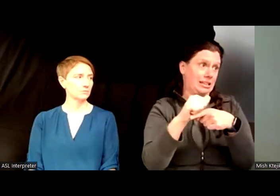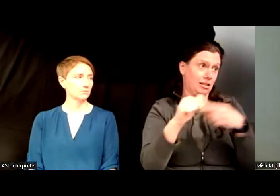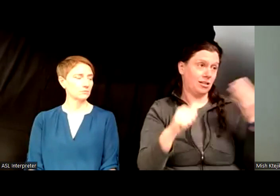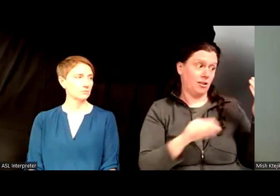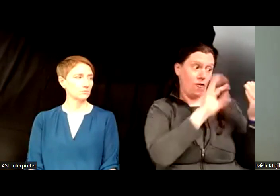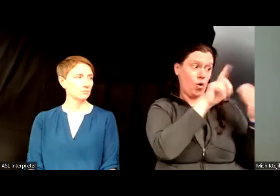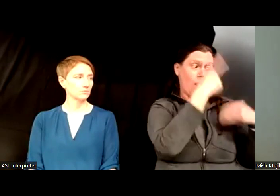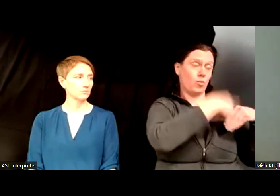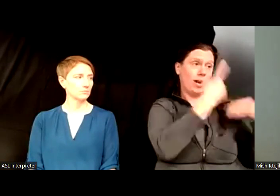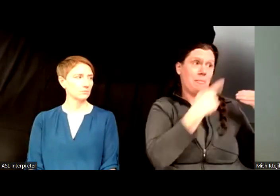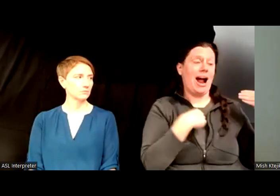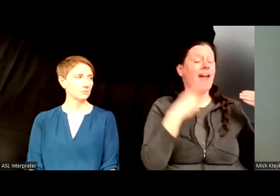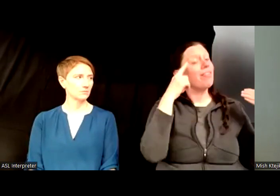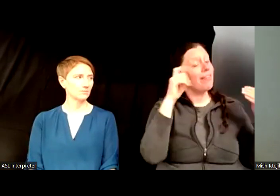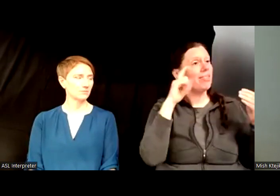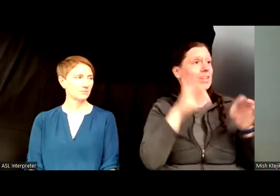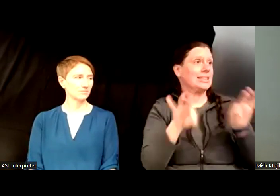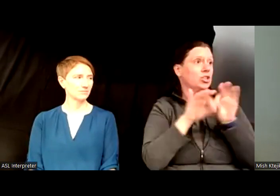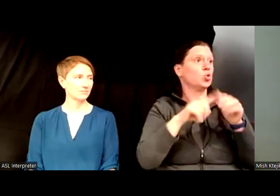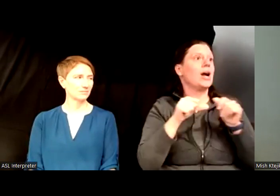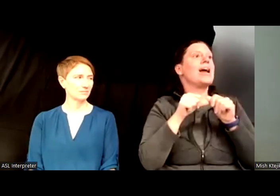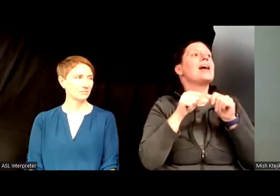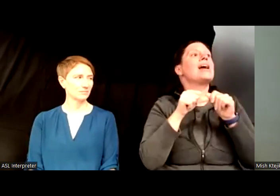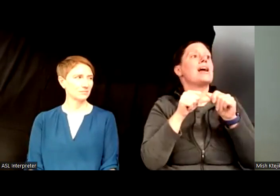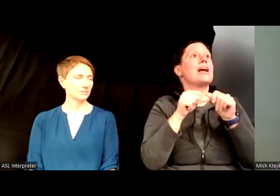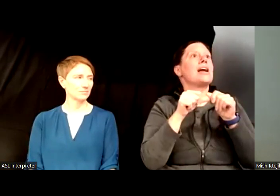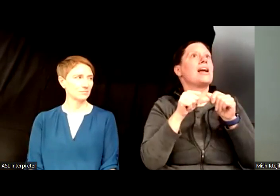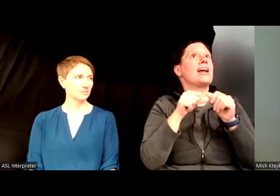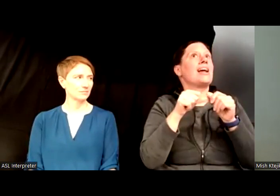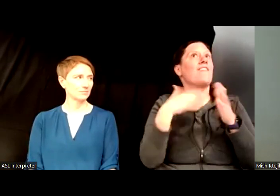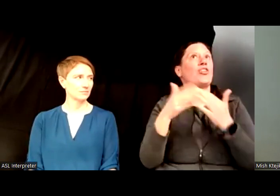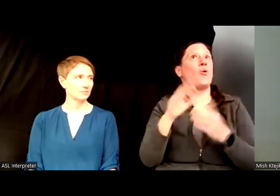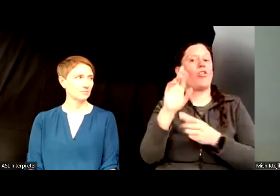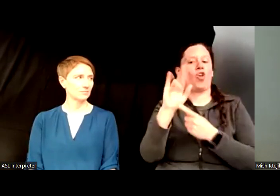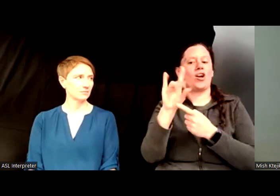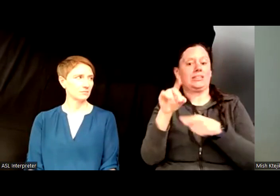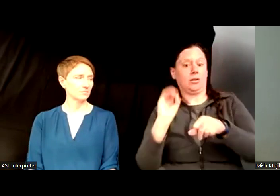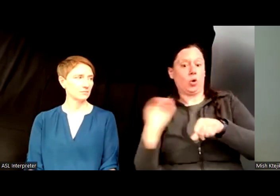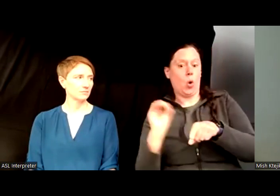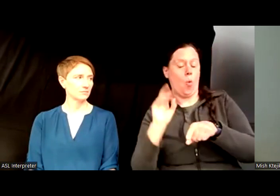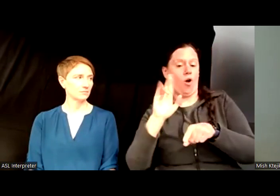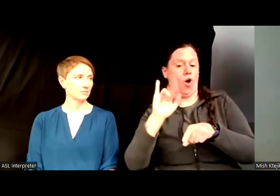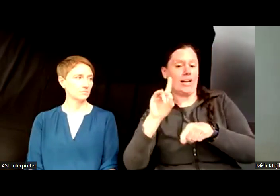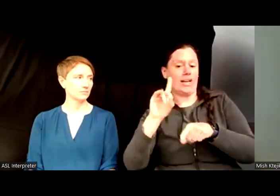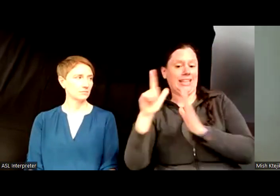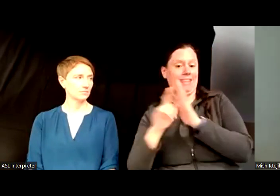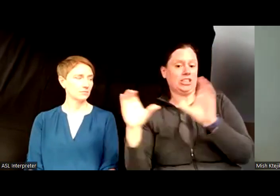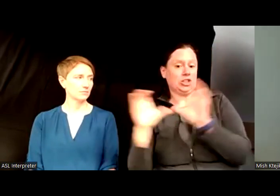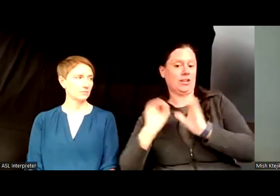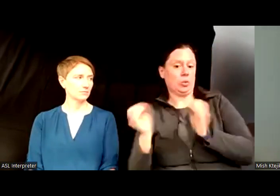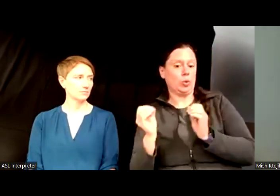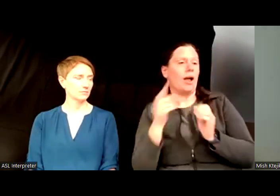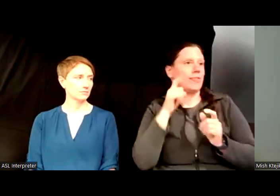training. Right? It's just a one-time 40-hour training. I think it's really important that even though